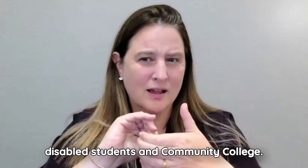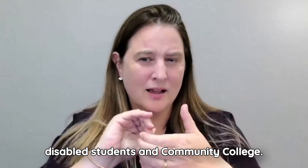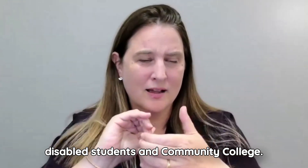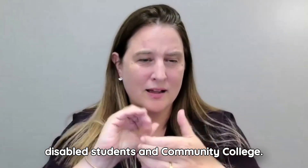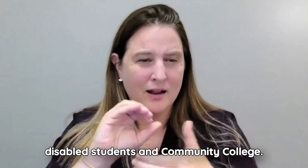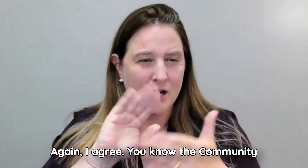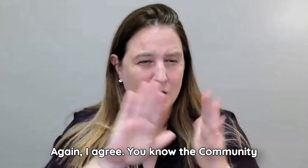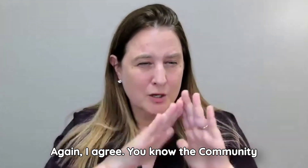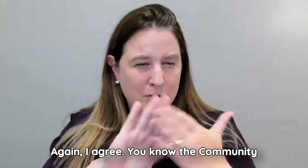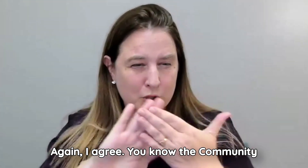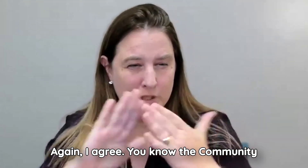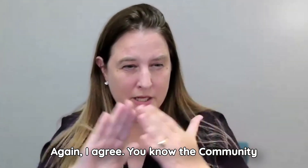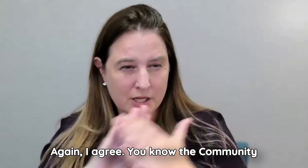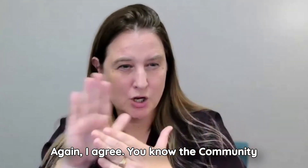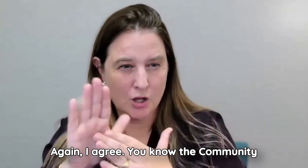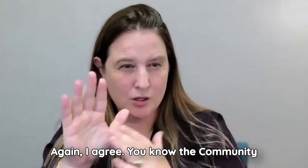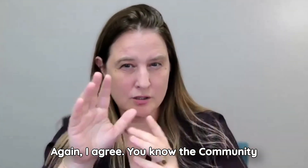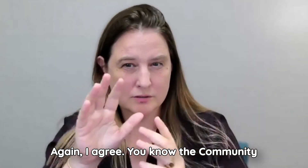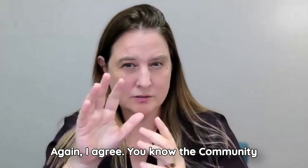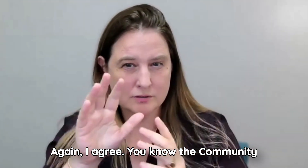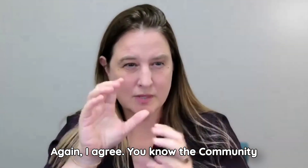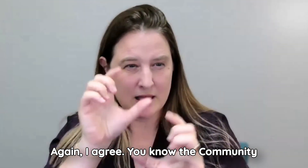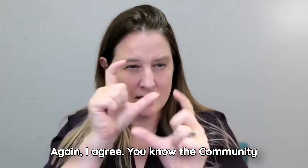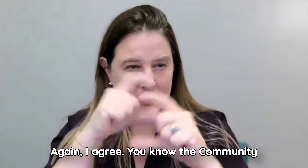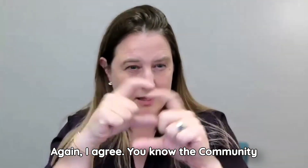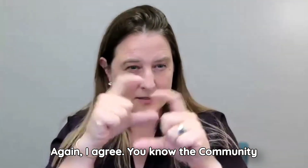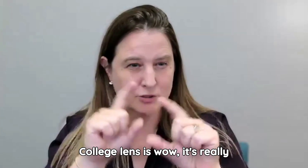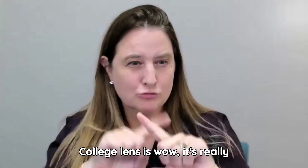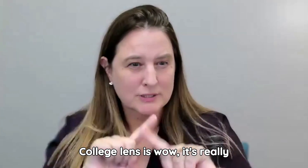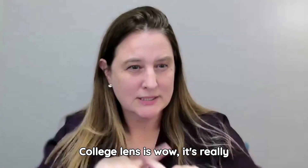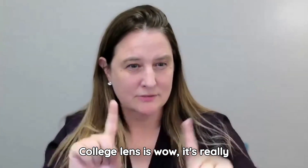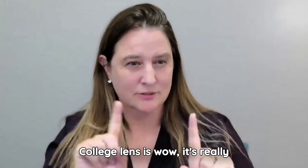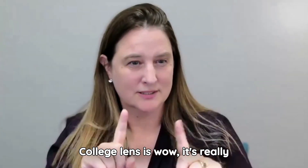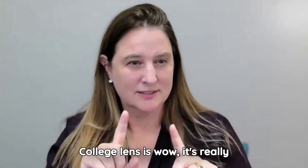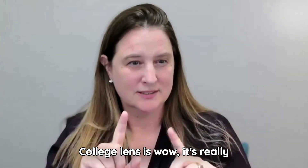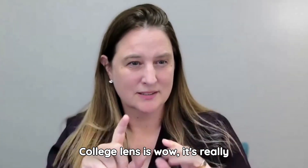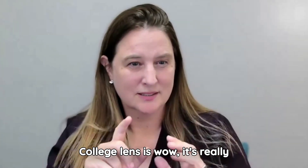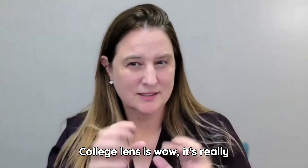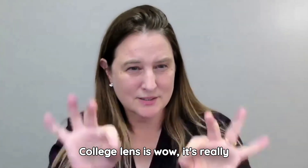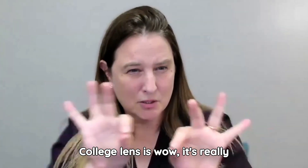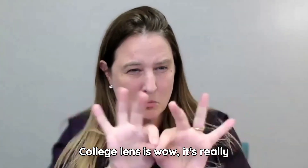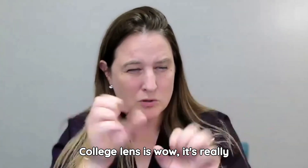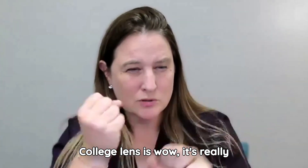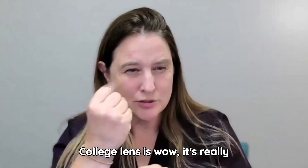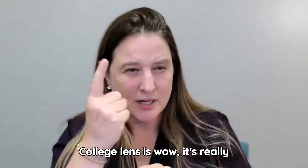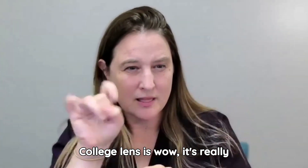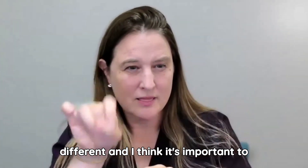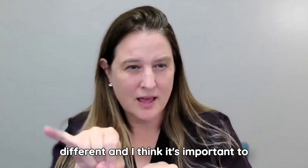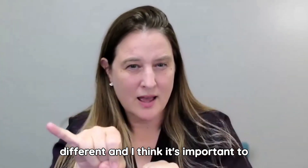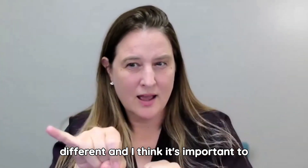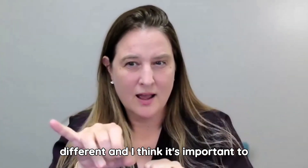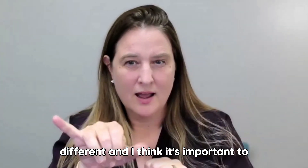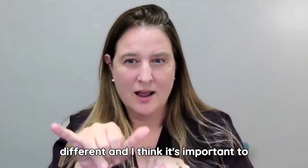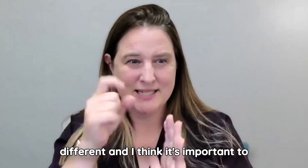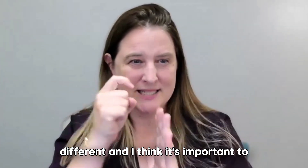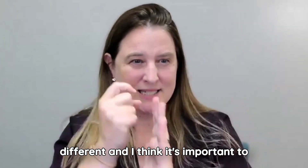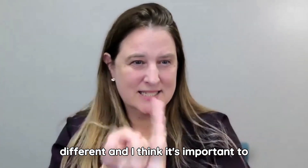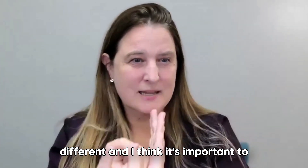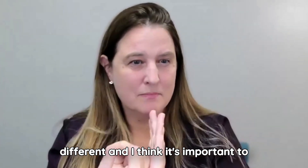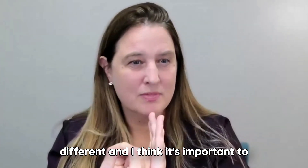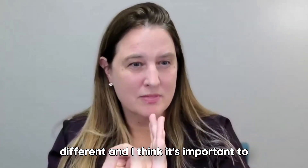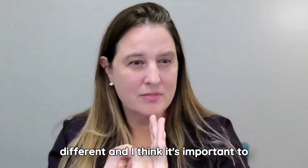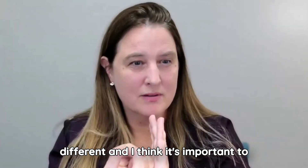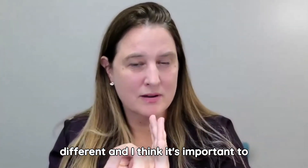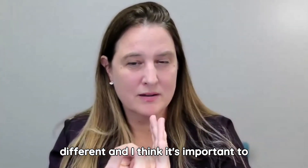I agree. The community college lens is really